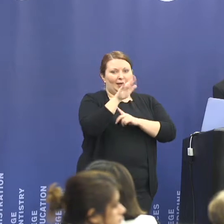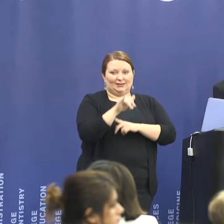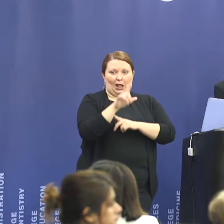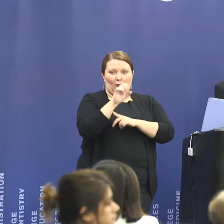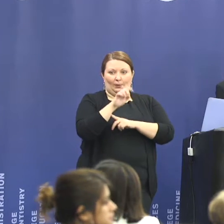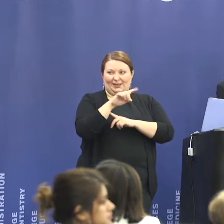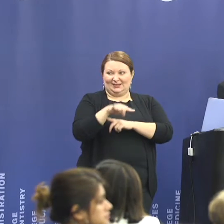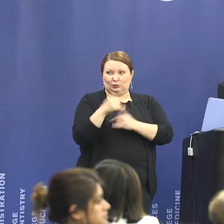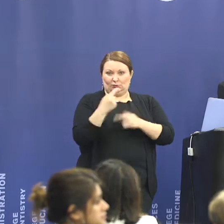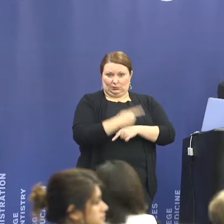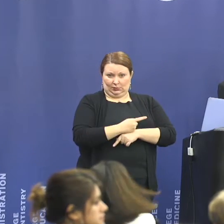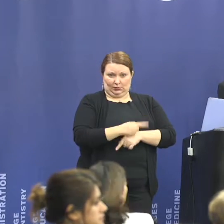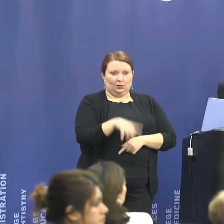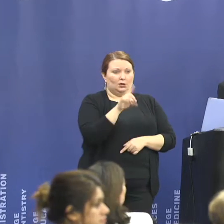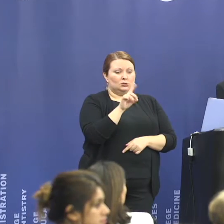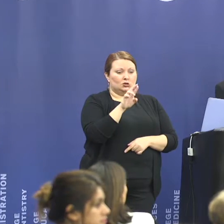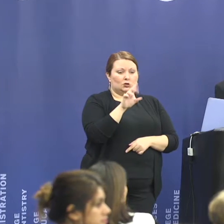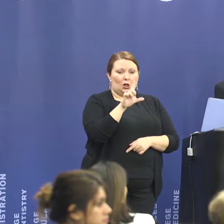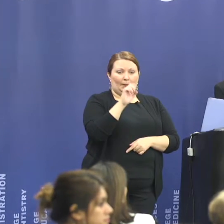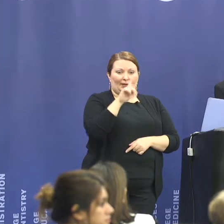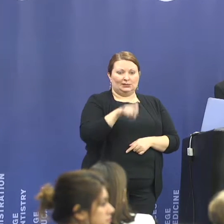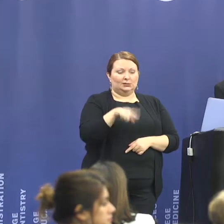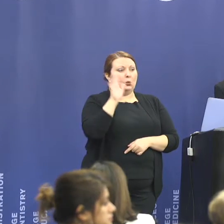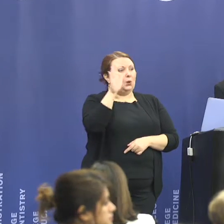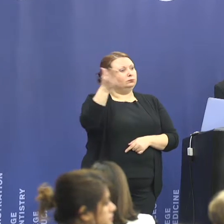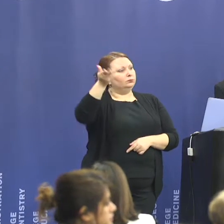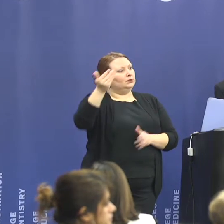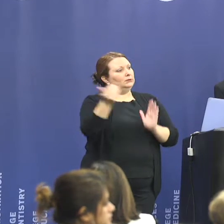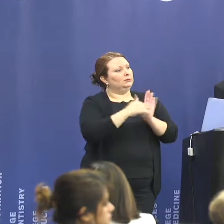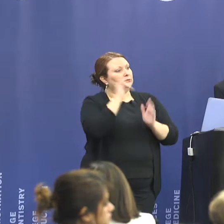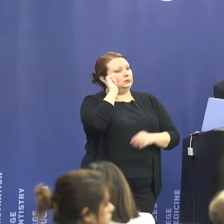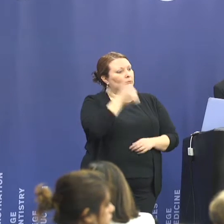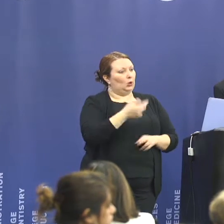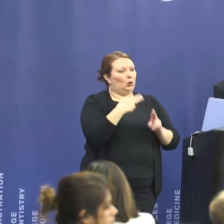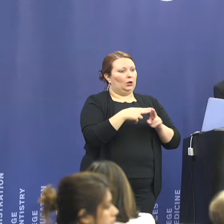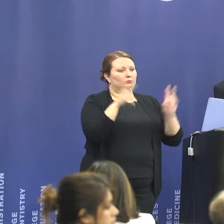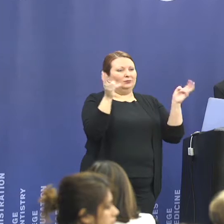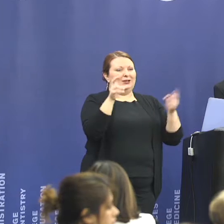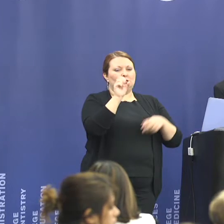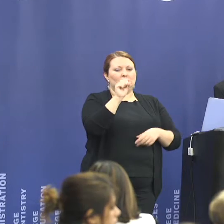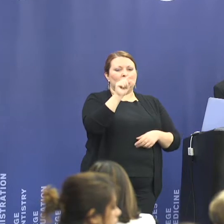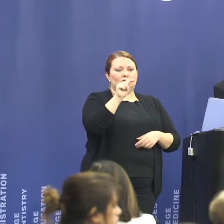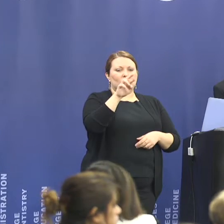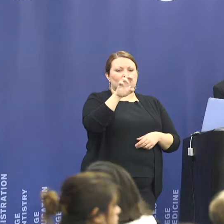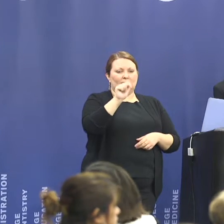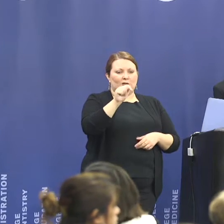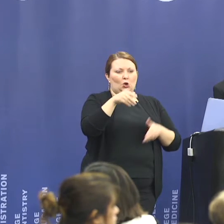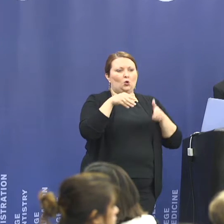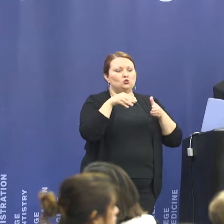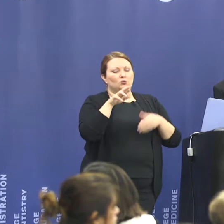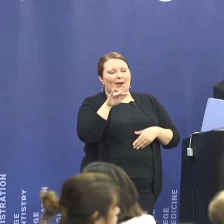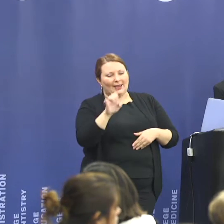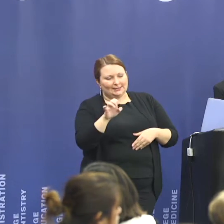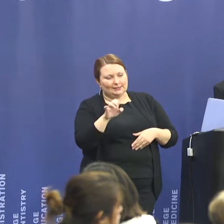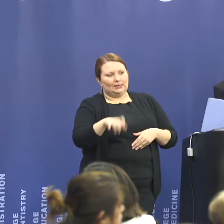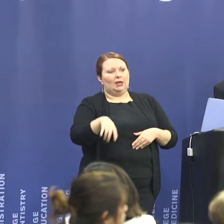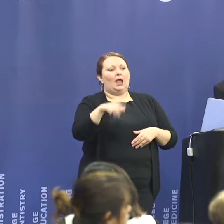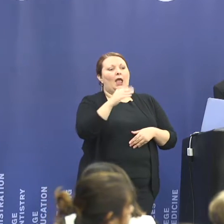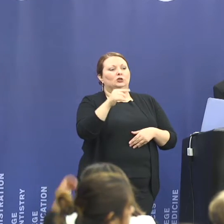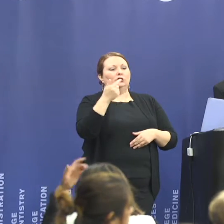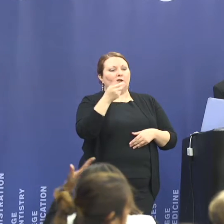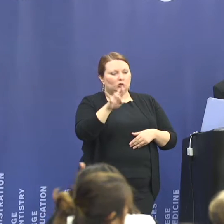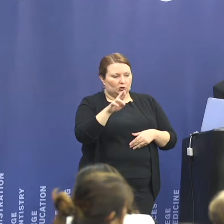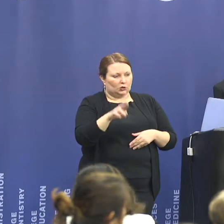here today. Dr. Lopez has another talk tomorrow entitled Street Race, Gender, and the Social Determinants of Health